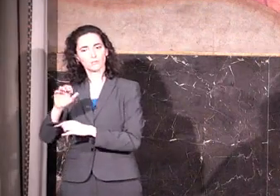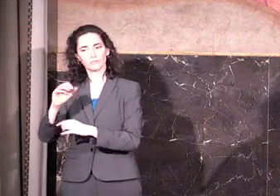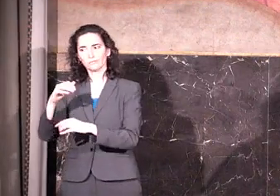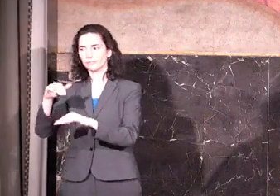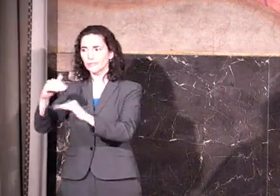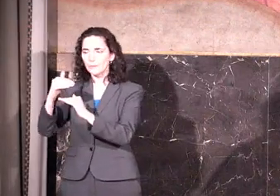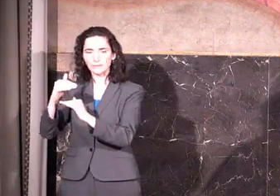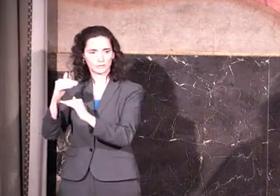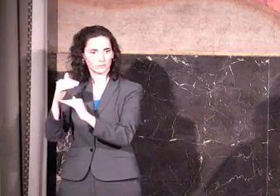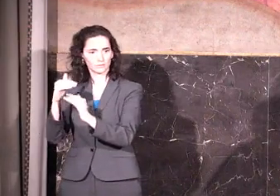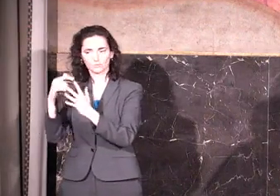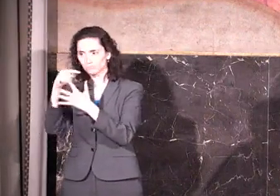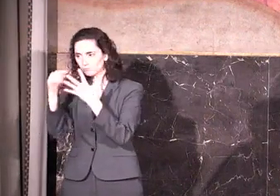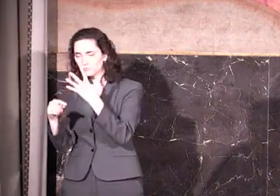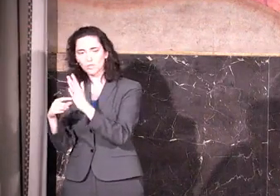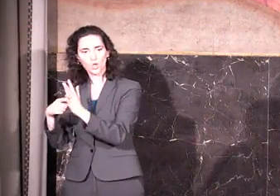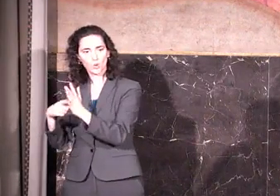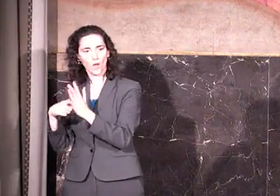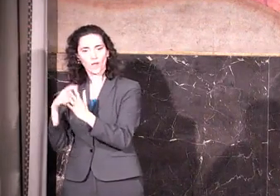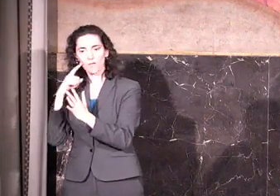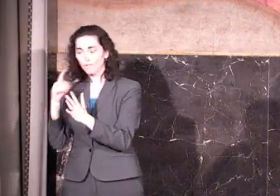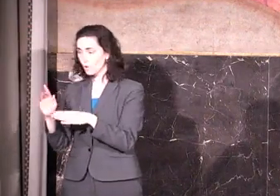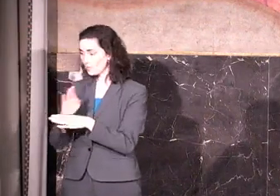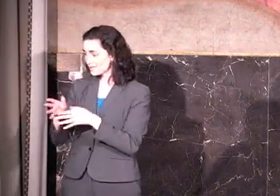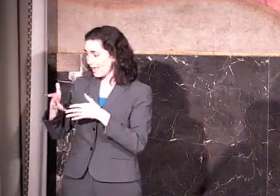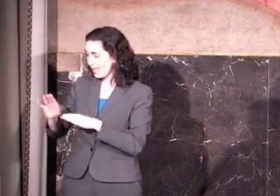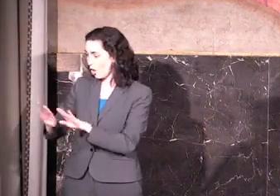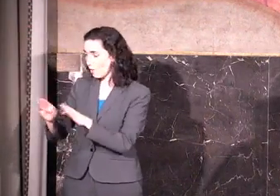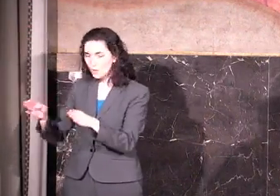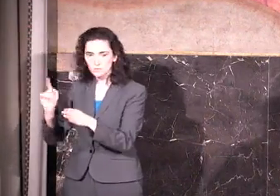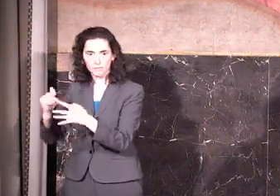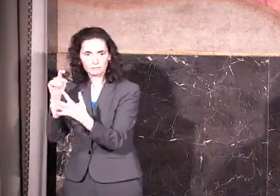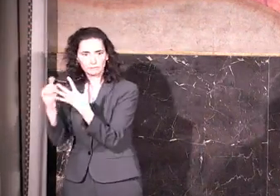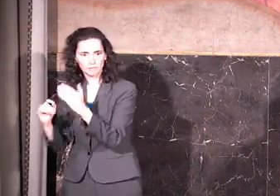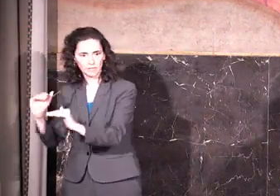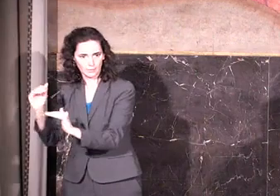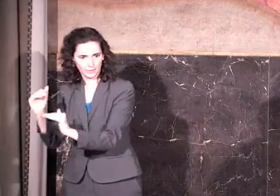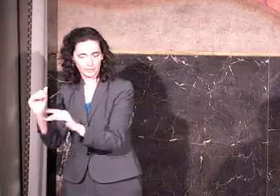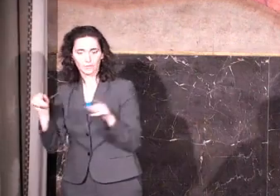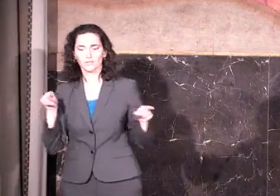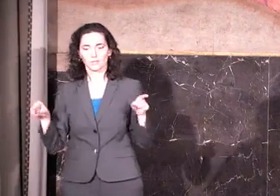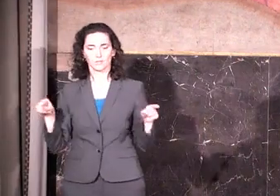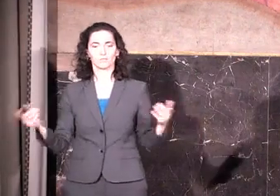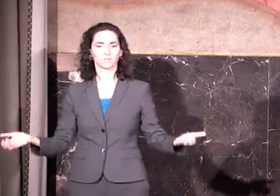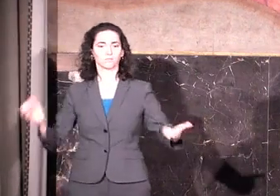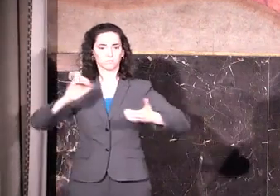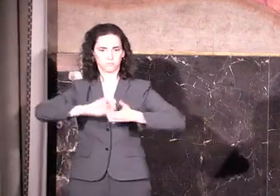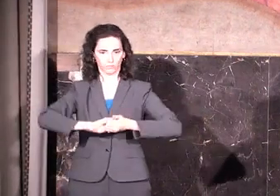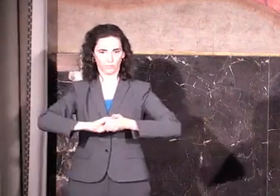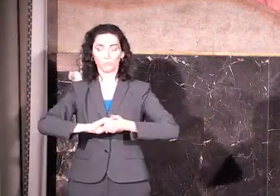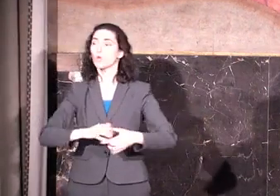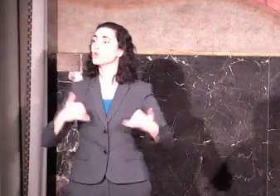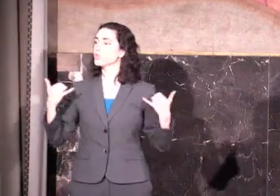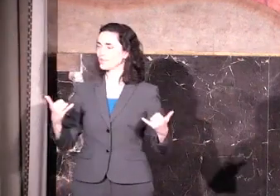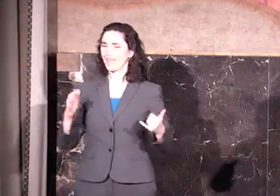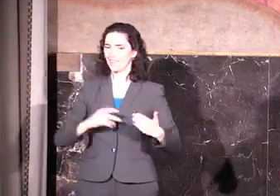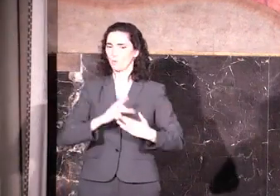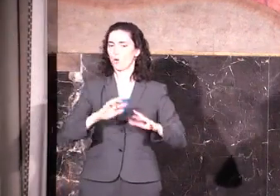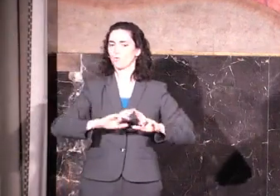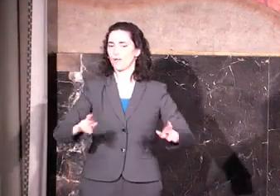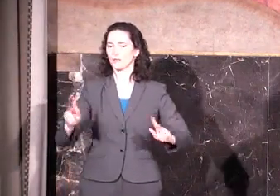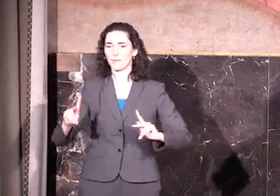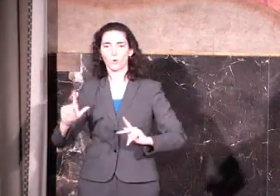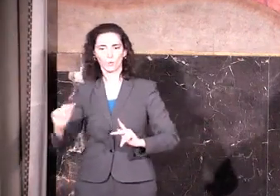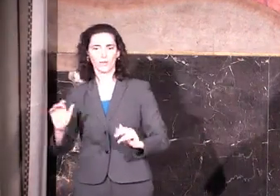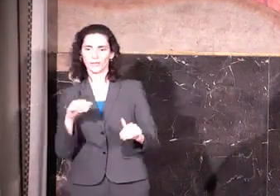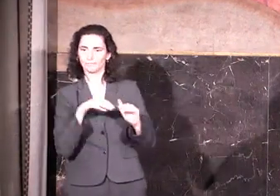that are necessitated for a business to properly open. Today, the program will be active to the citizens of Louisiana. Businesses will be able